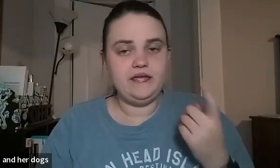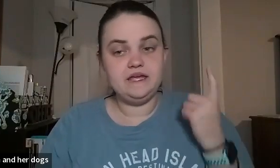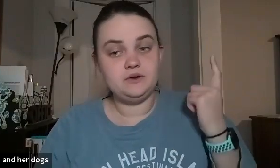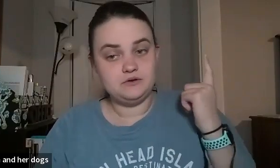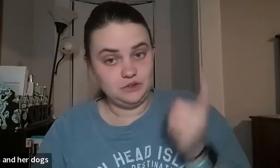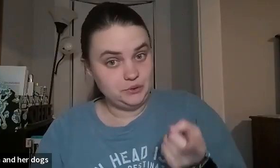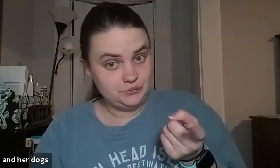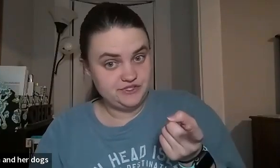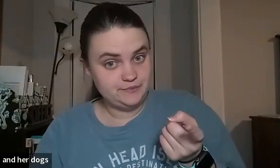Win or lose.